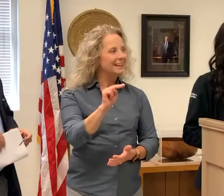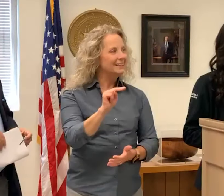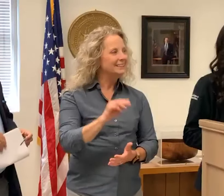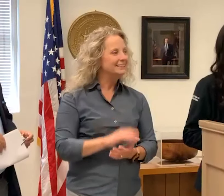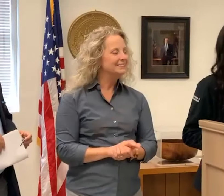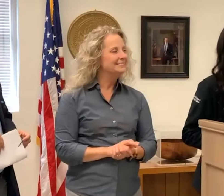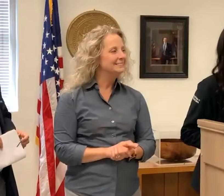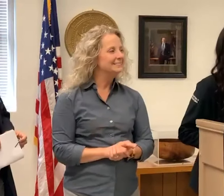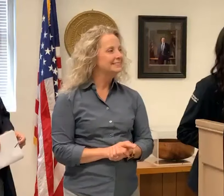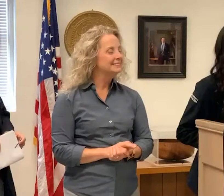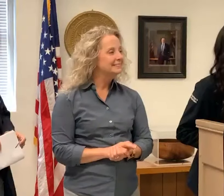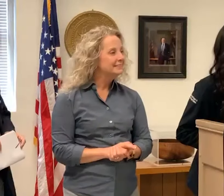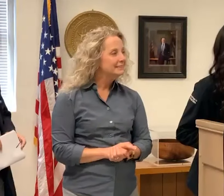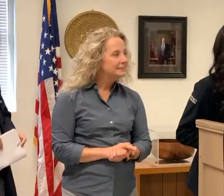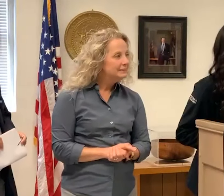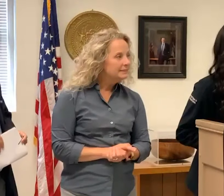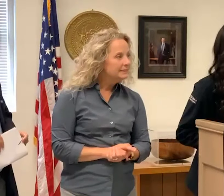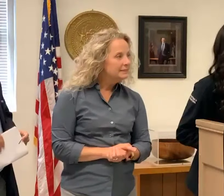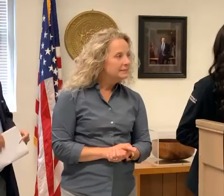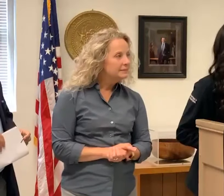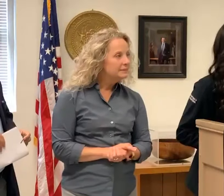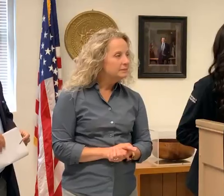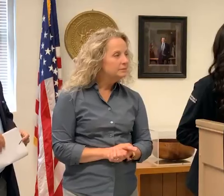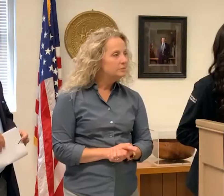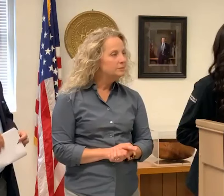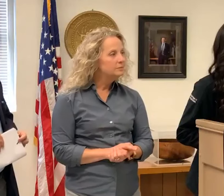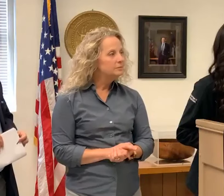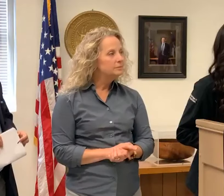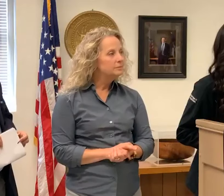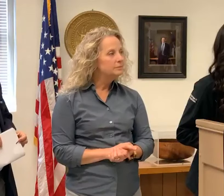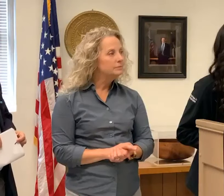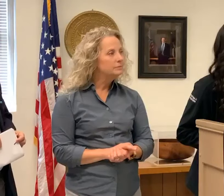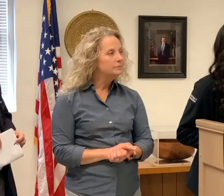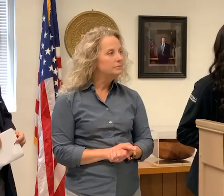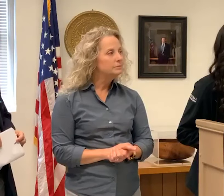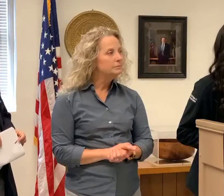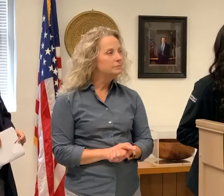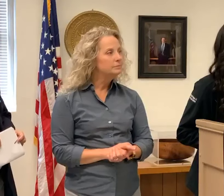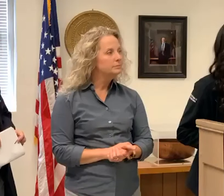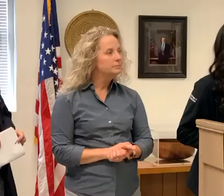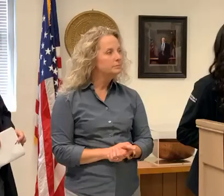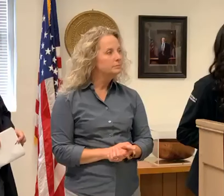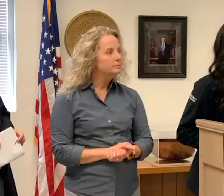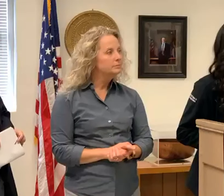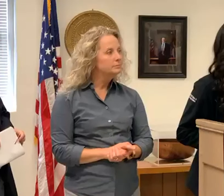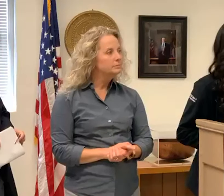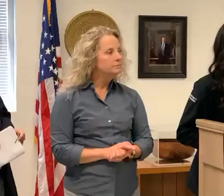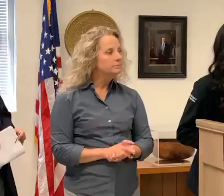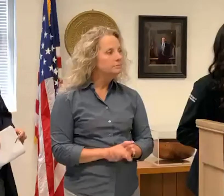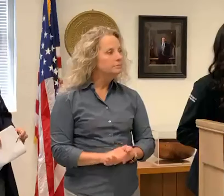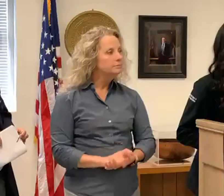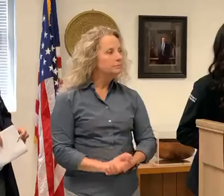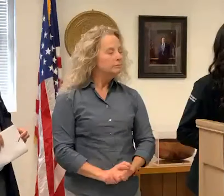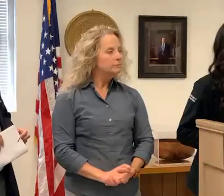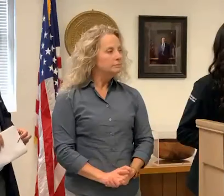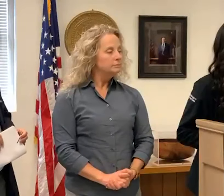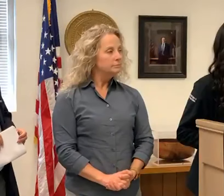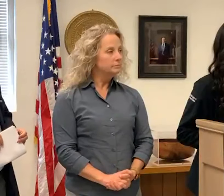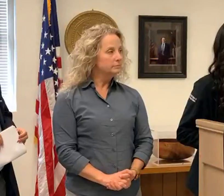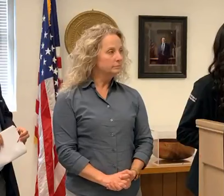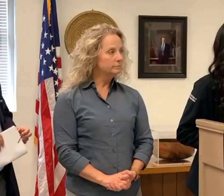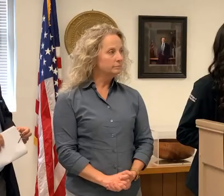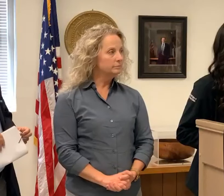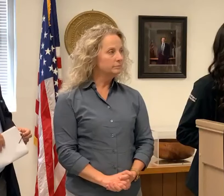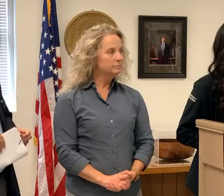Megan, pull on my Megan. I have a question about the reopening of schools. I know that after the Kula ash testing